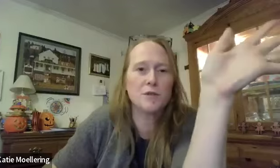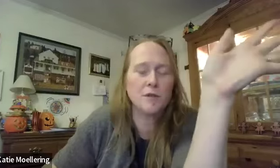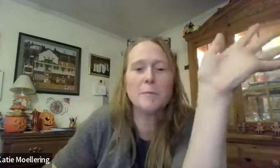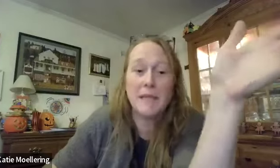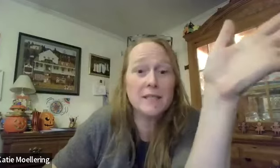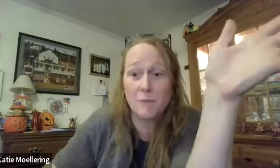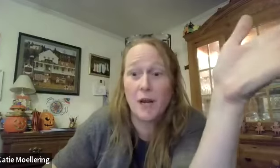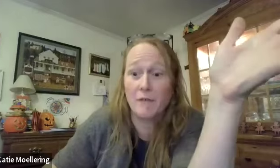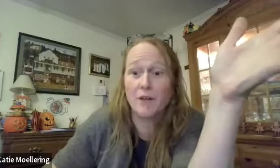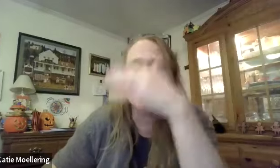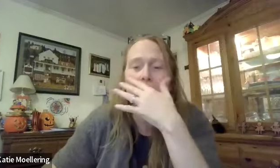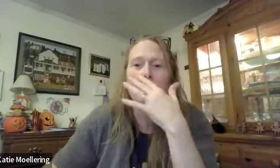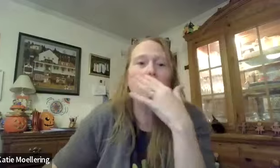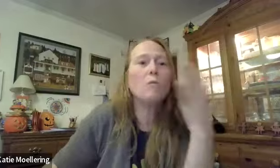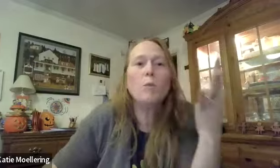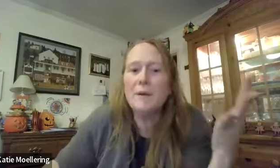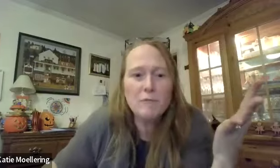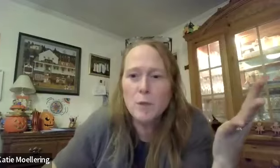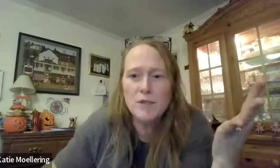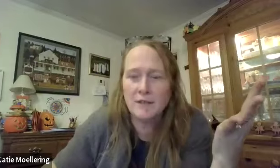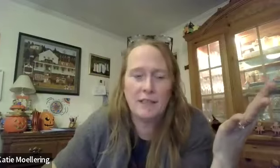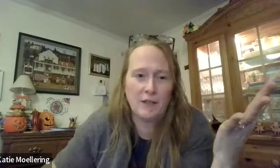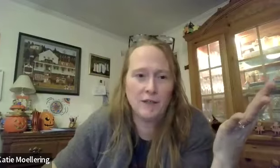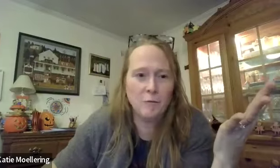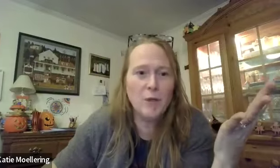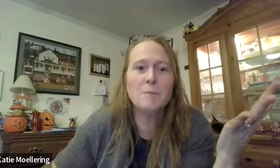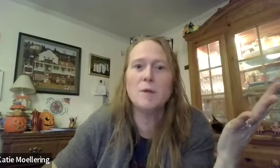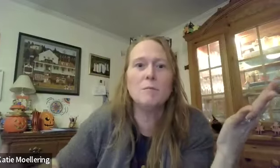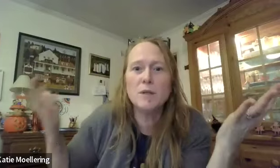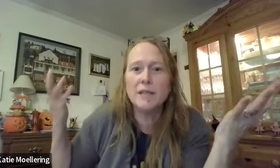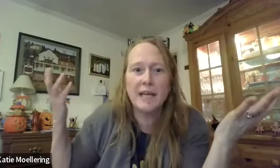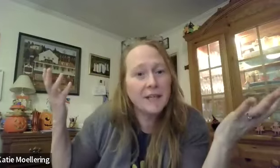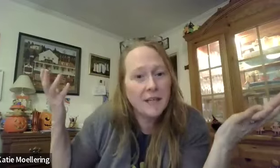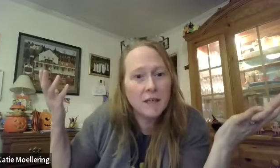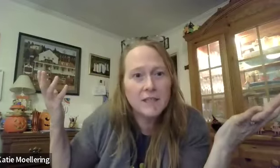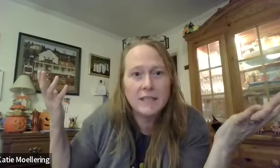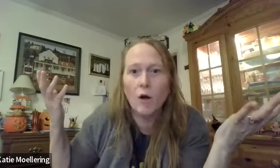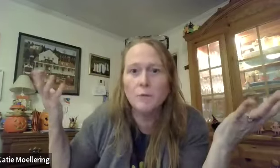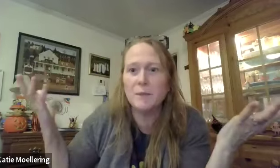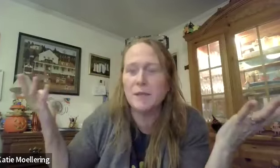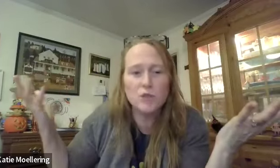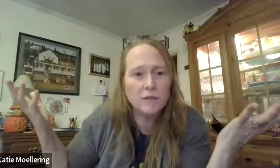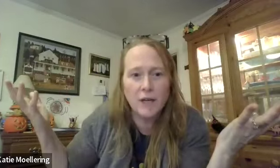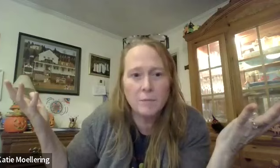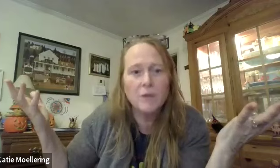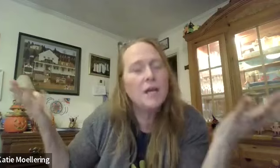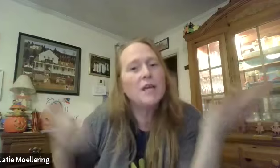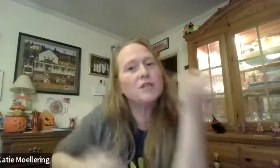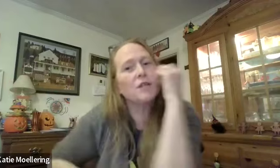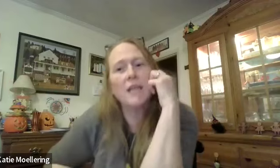moose or meese, whatever. We don't have moose down here. Where do Canada? Is that the only place you can find? So, like, I